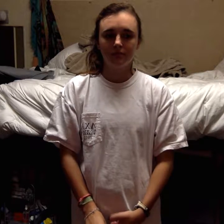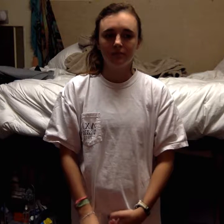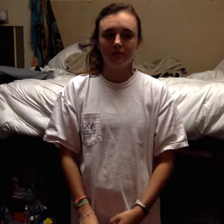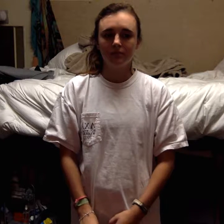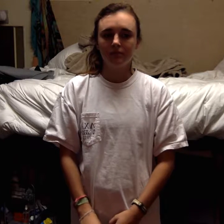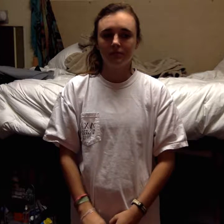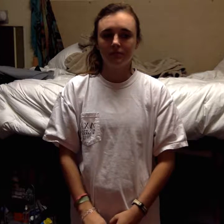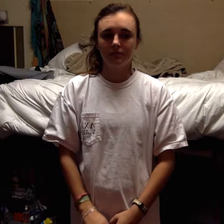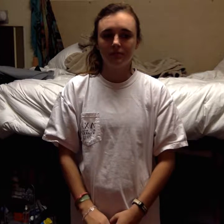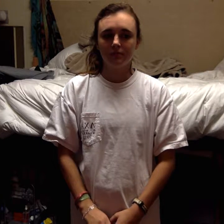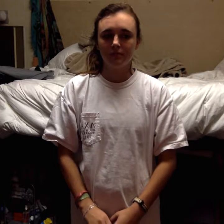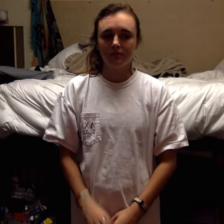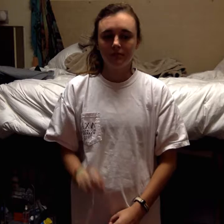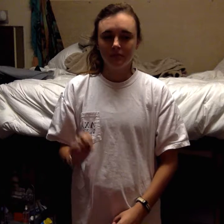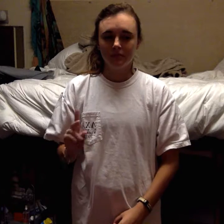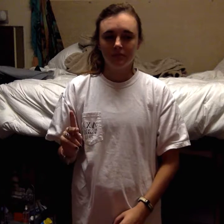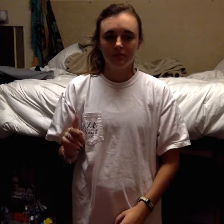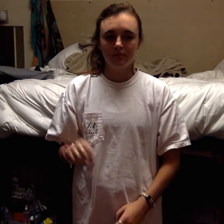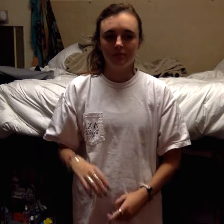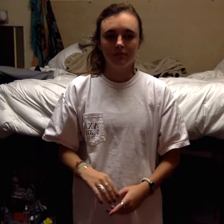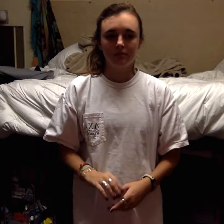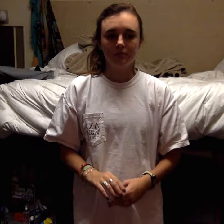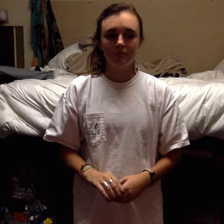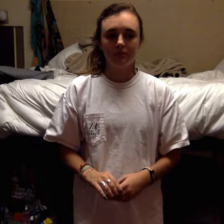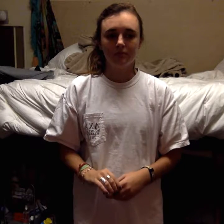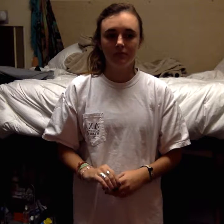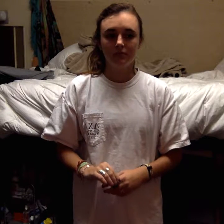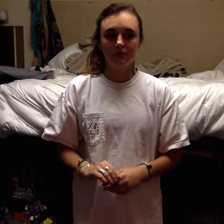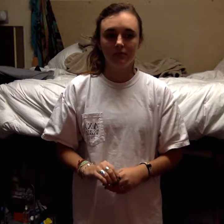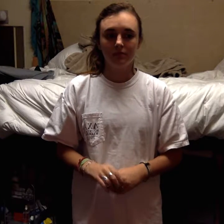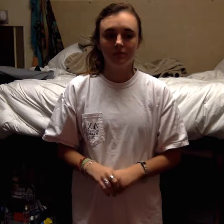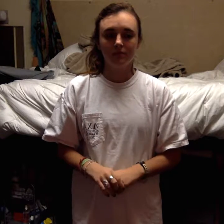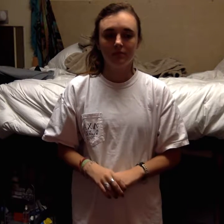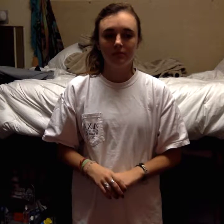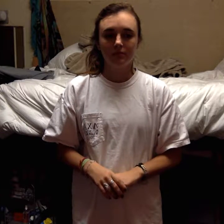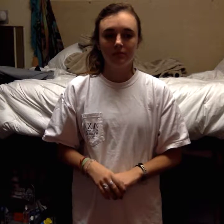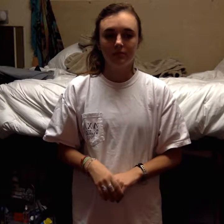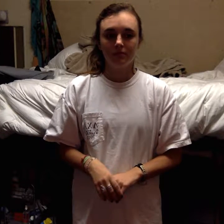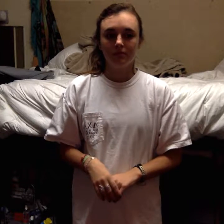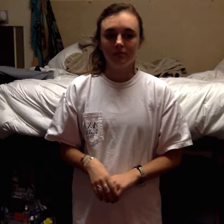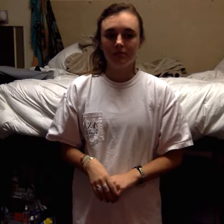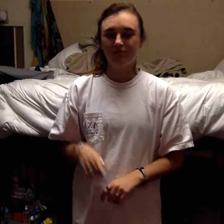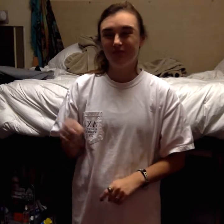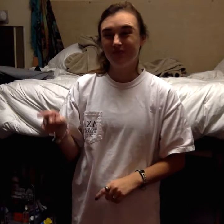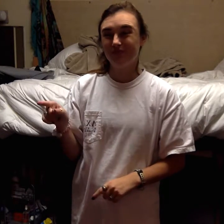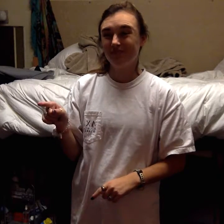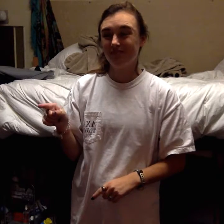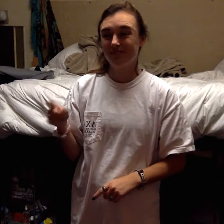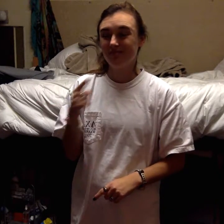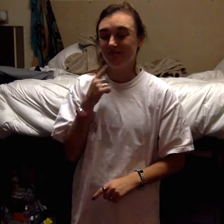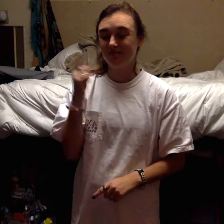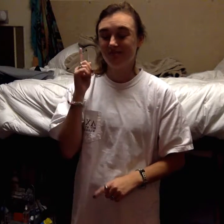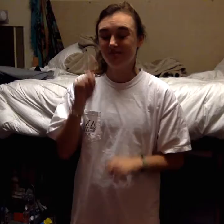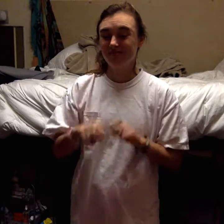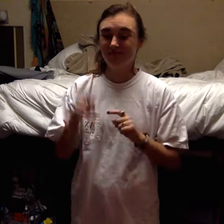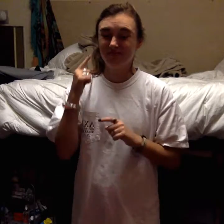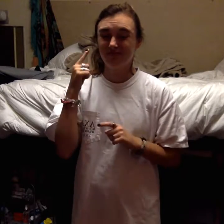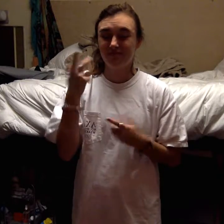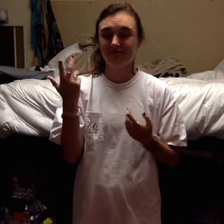Okay. It starts, it stops, and it continues. If for some reason your lines